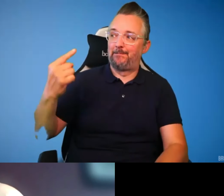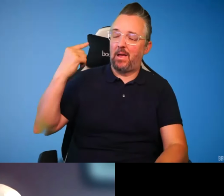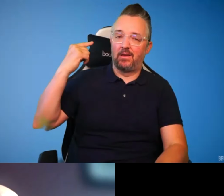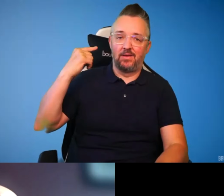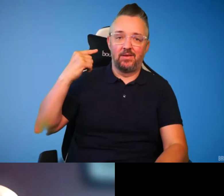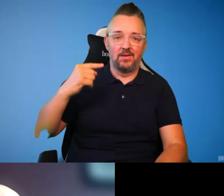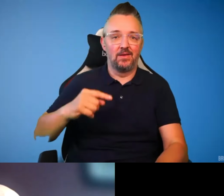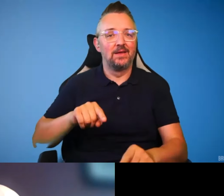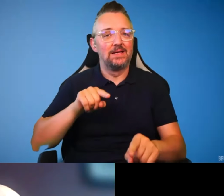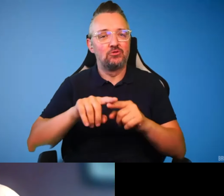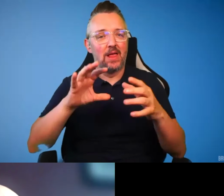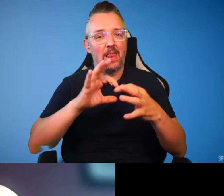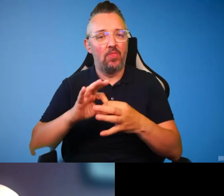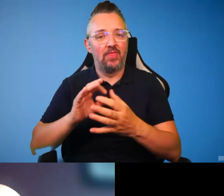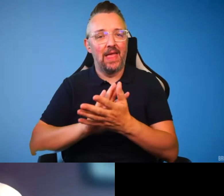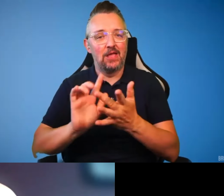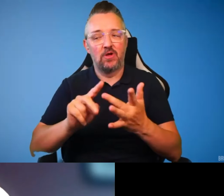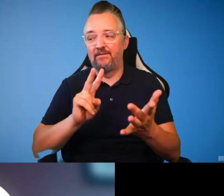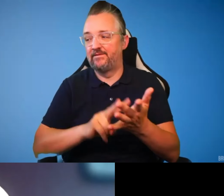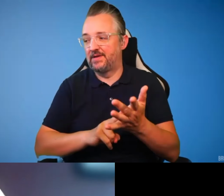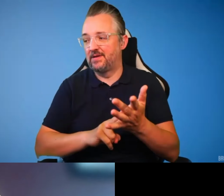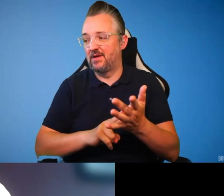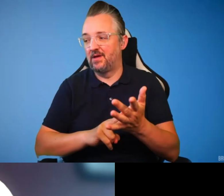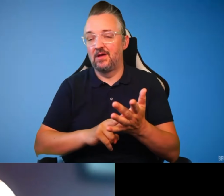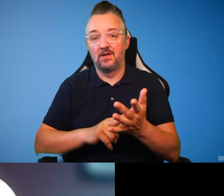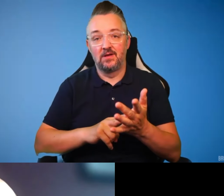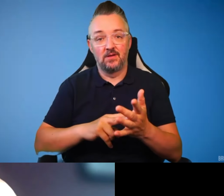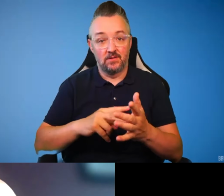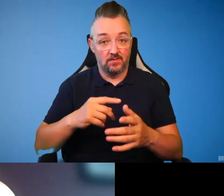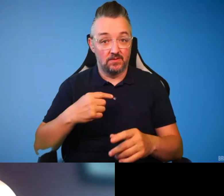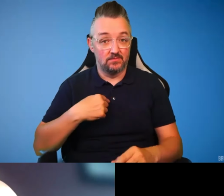of HIV. But I think